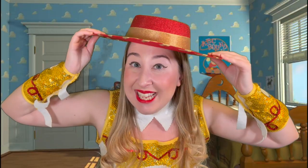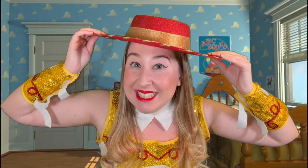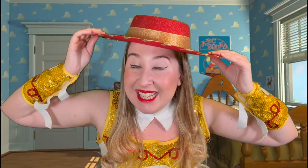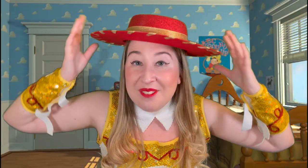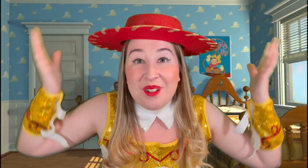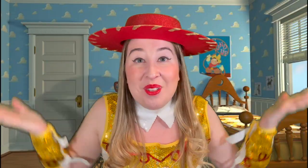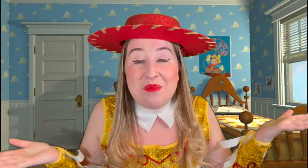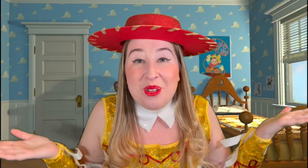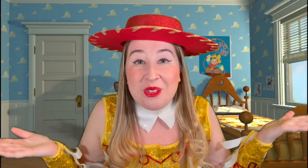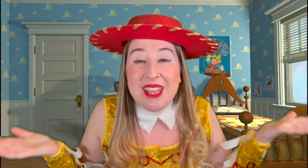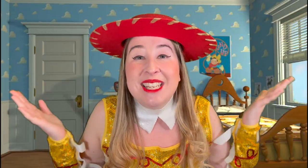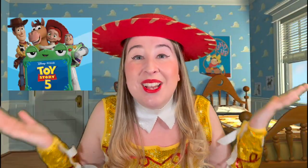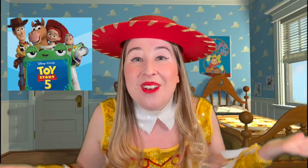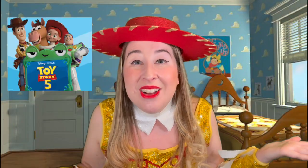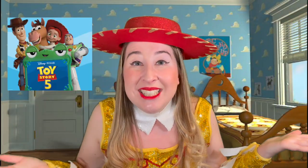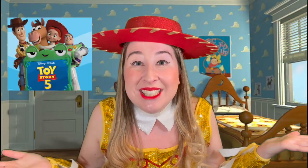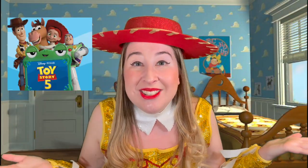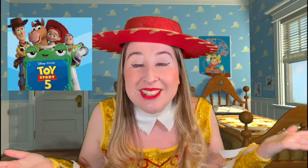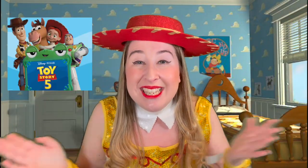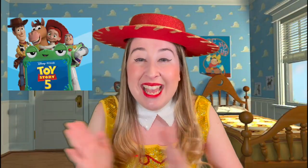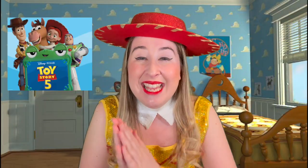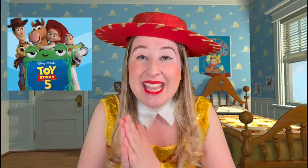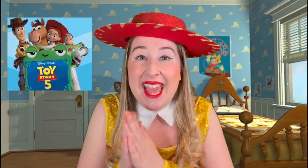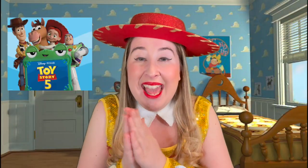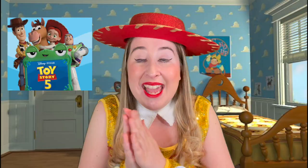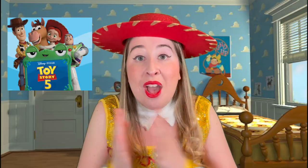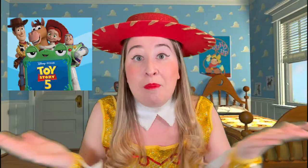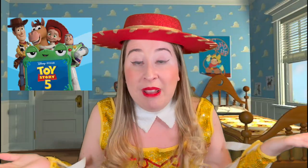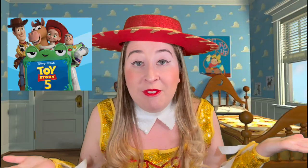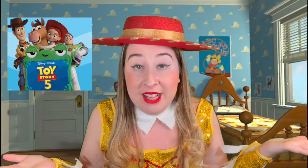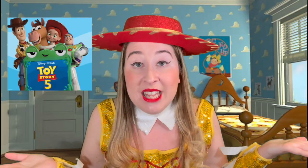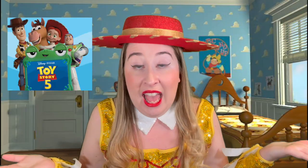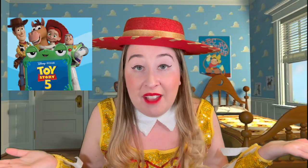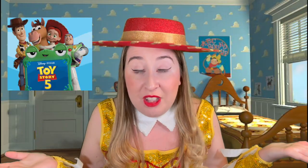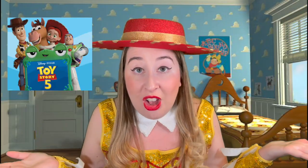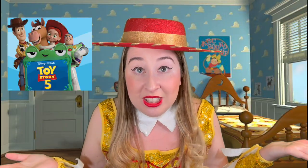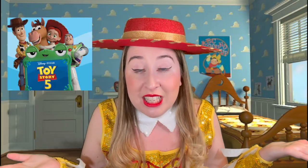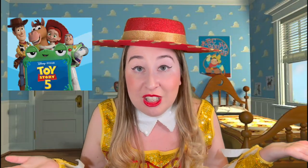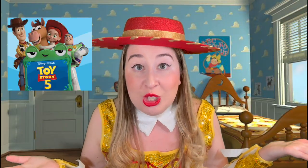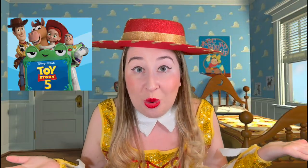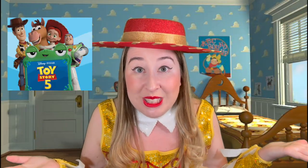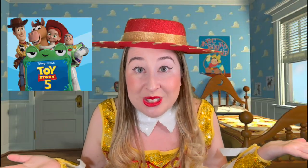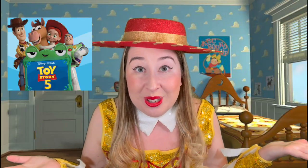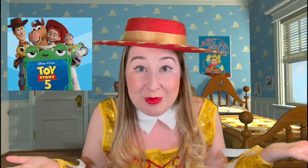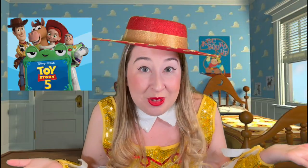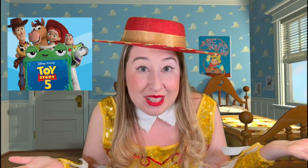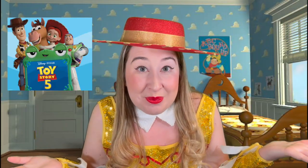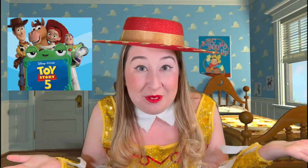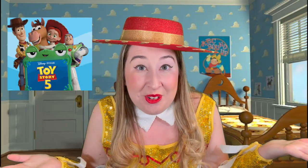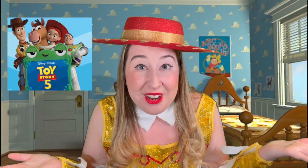Jessie from the movie Toy Story. Yay! My friends, have y'all seen the Toy Story movies before?